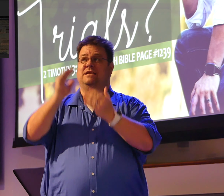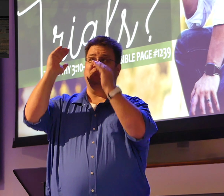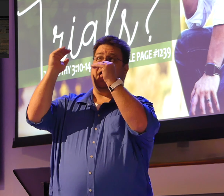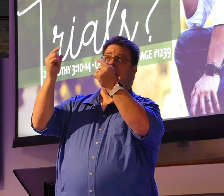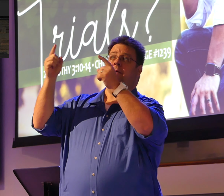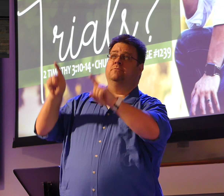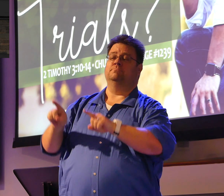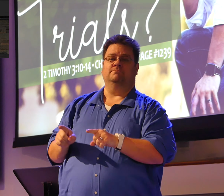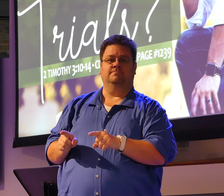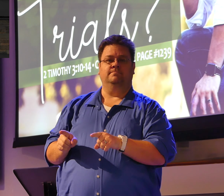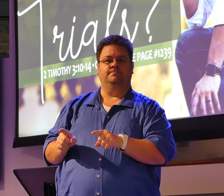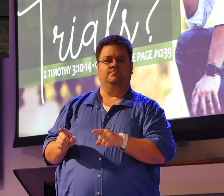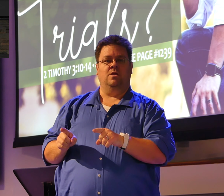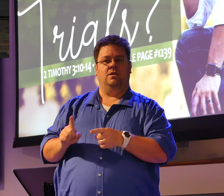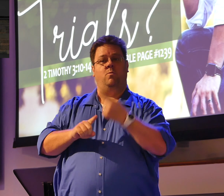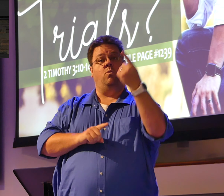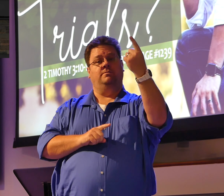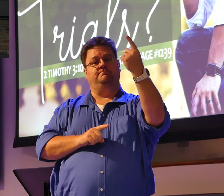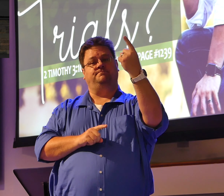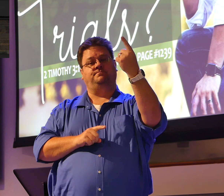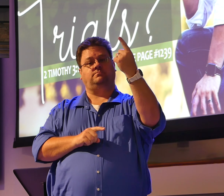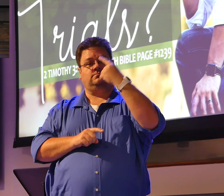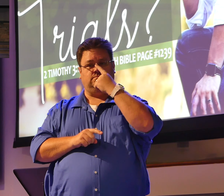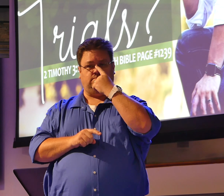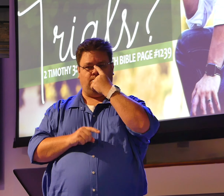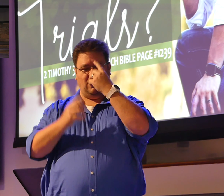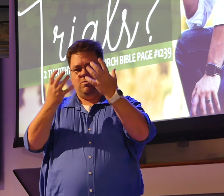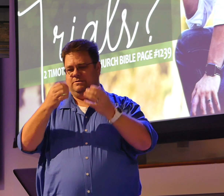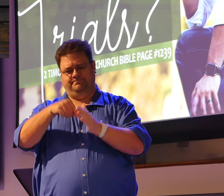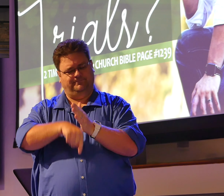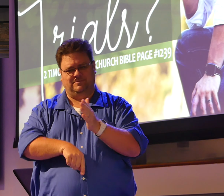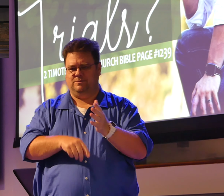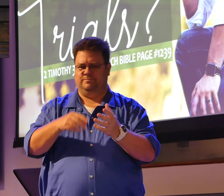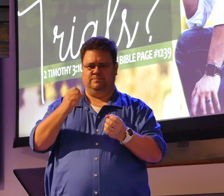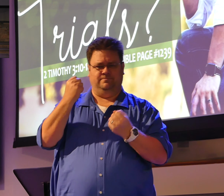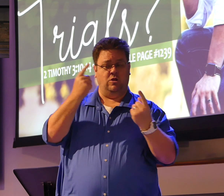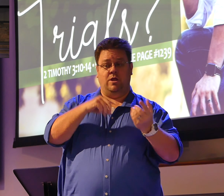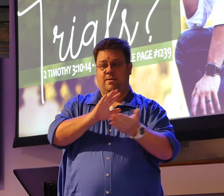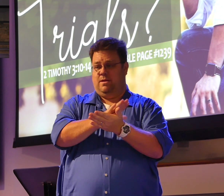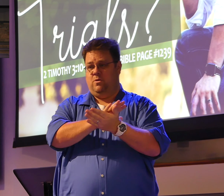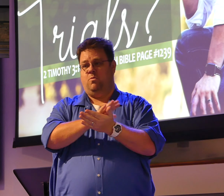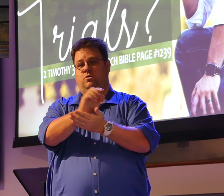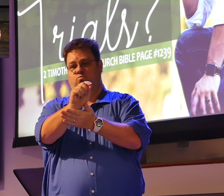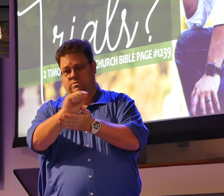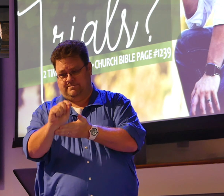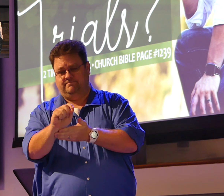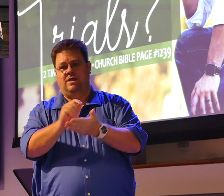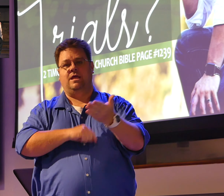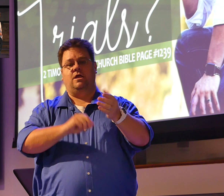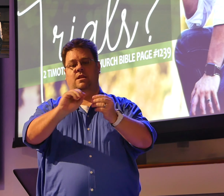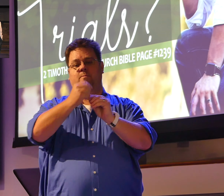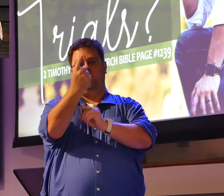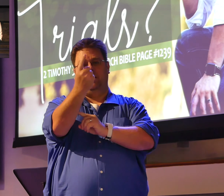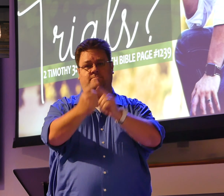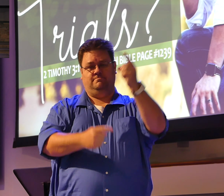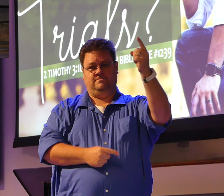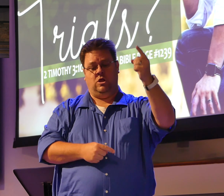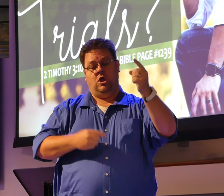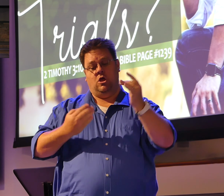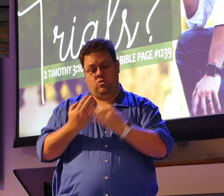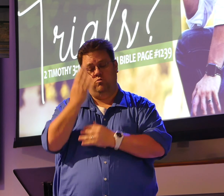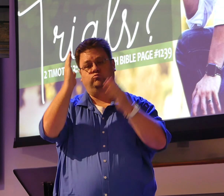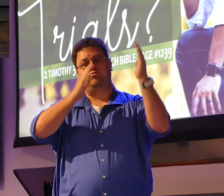that we can expect. number one is this and i want to dive right into it so if you got your handout i want you to write this